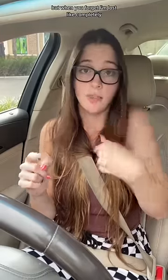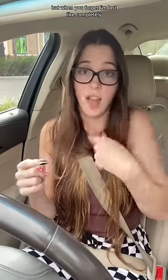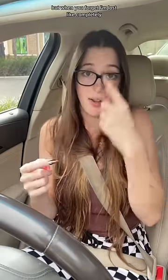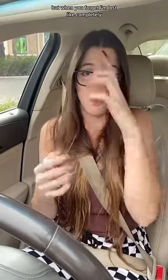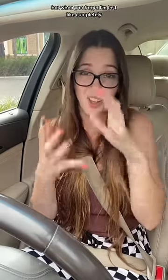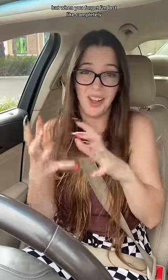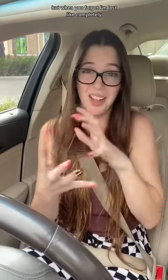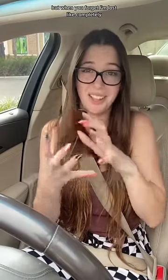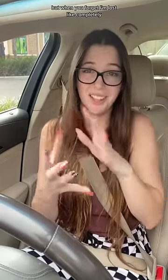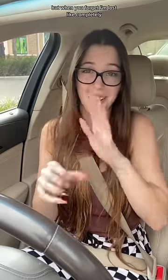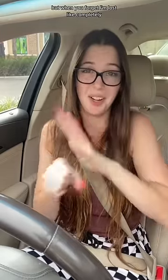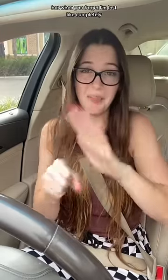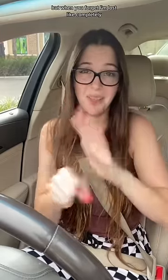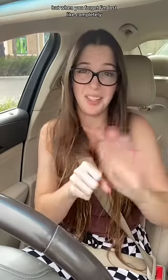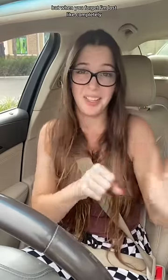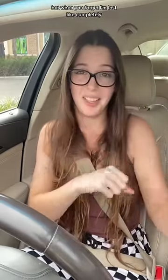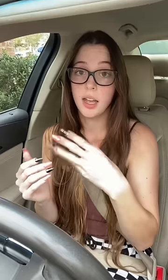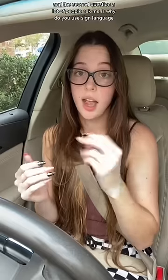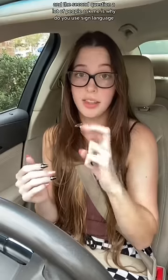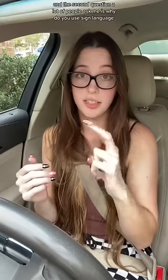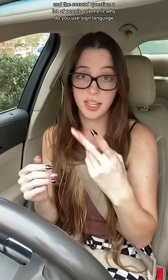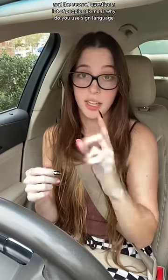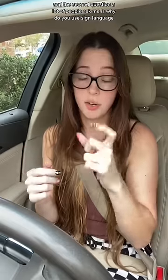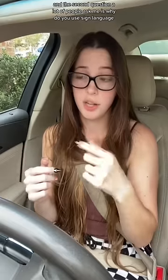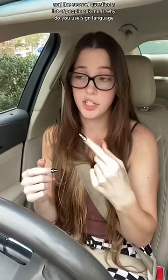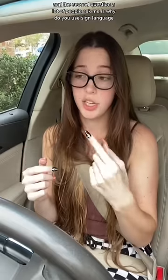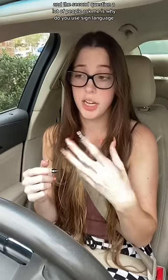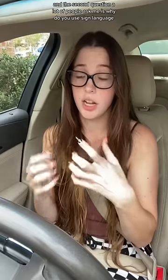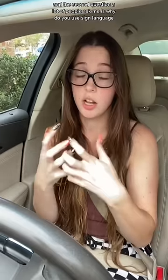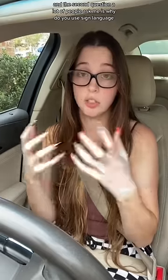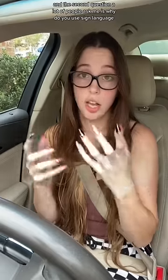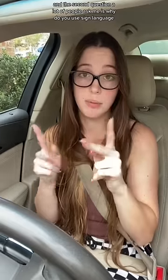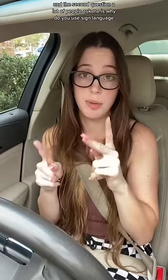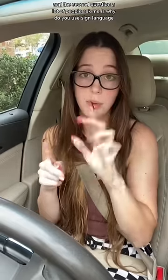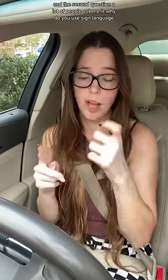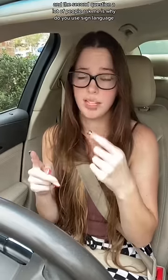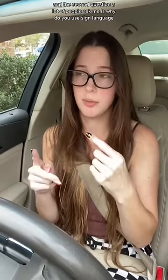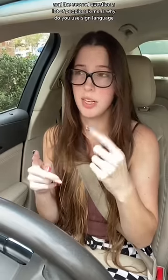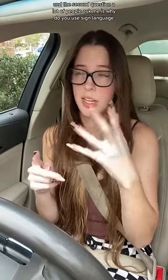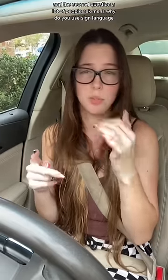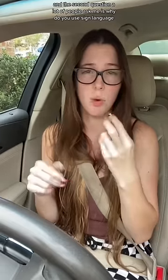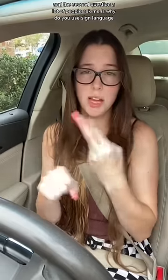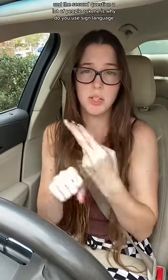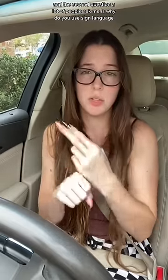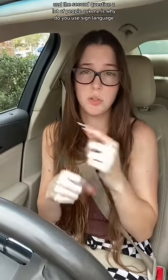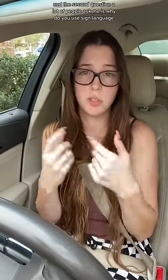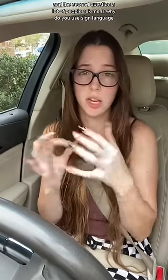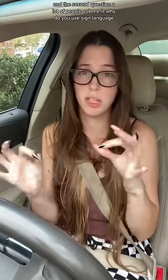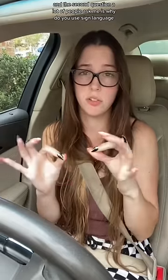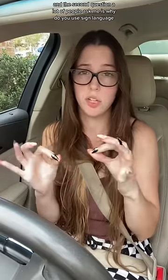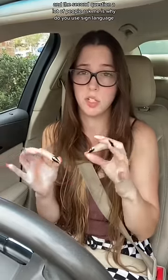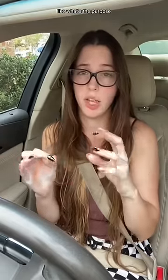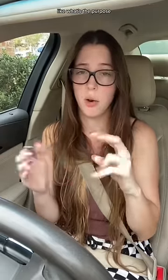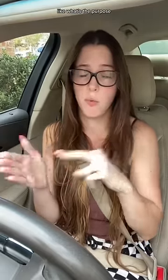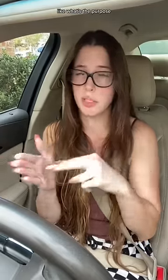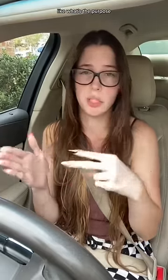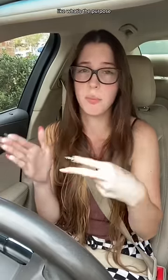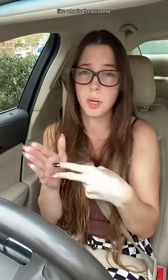I'm lost, like completely. And the second question a lot of people ask me is, why do you use sign language? Like, what's the